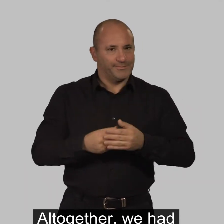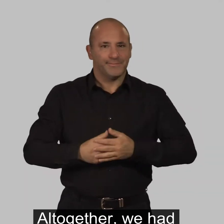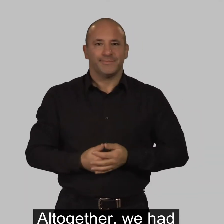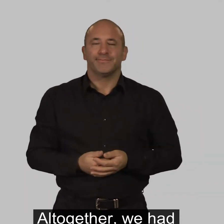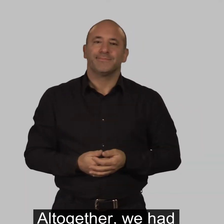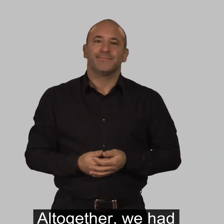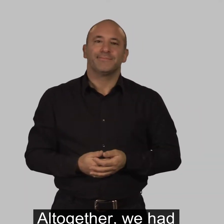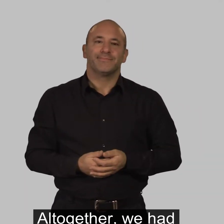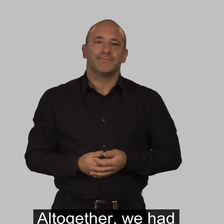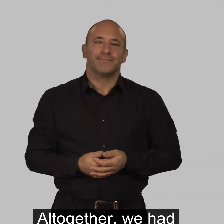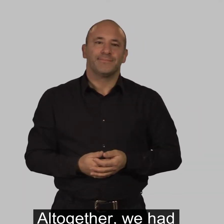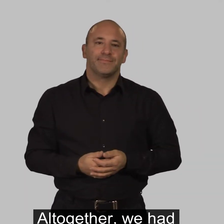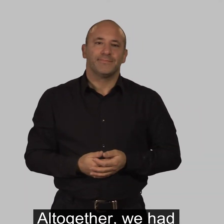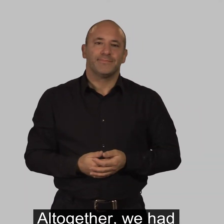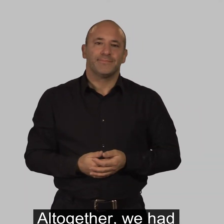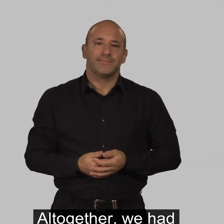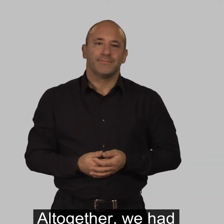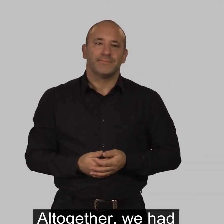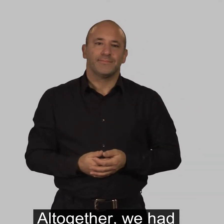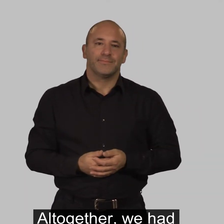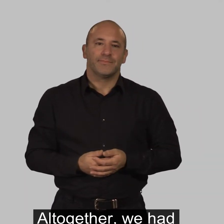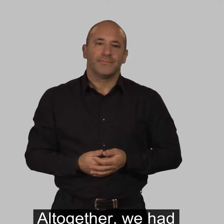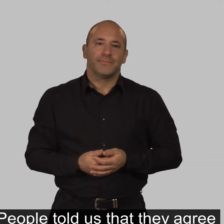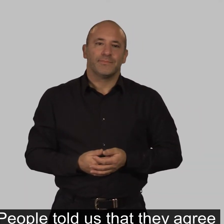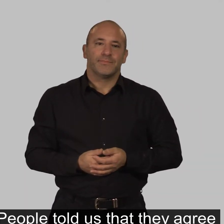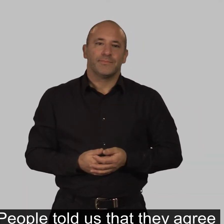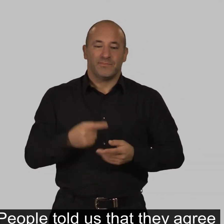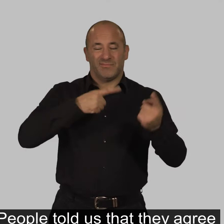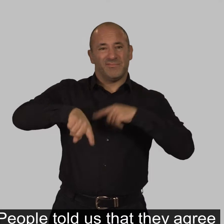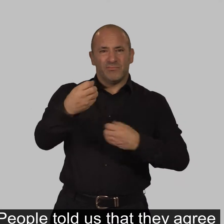Altogether, we had around 6,000 responses.